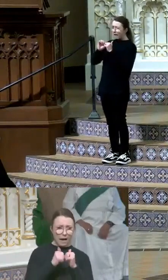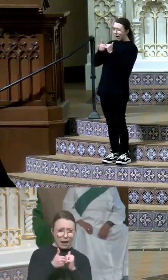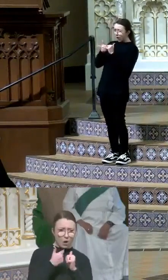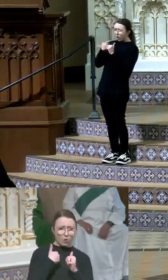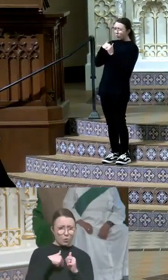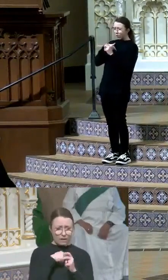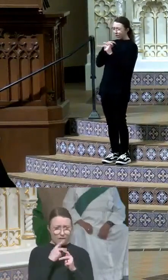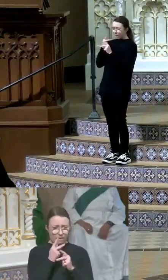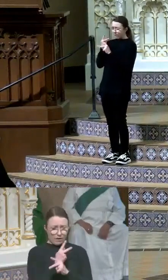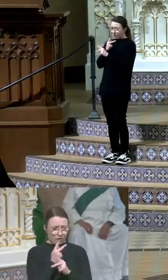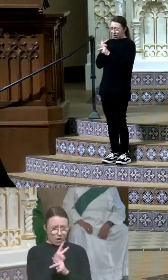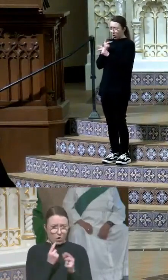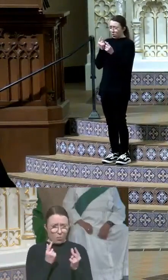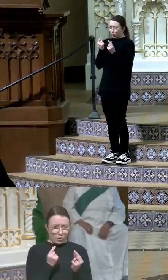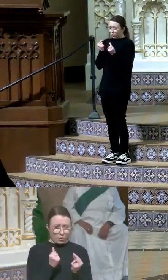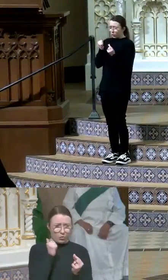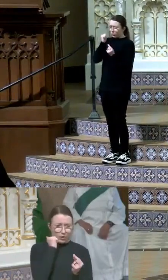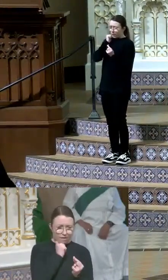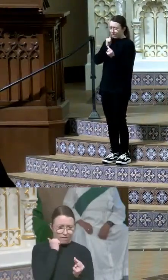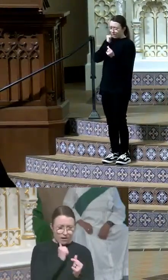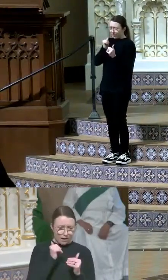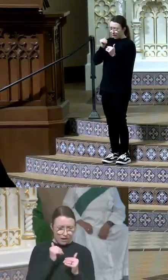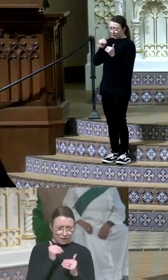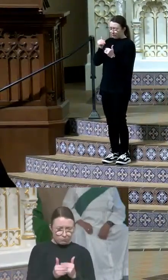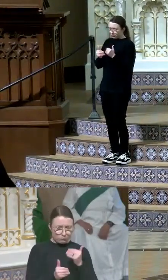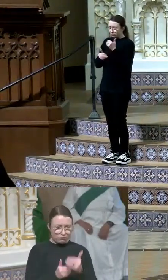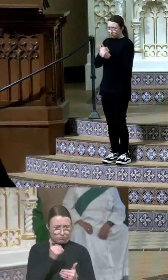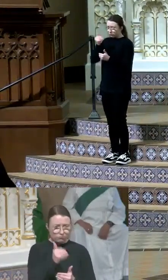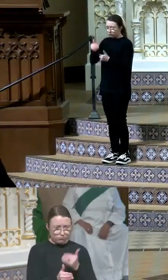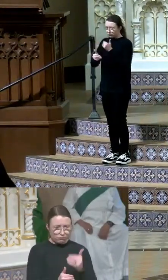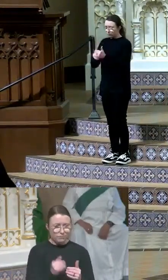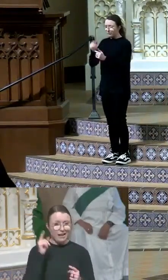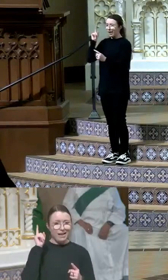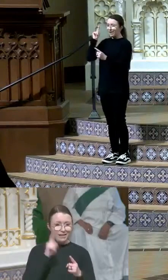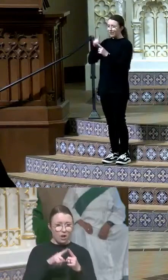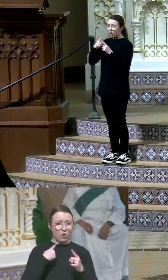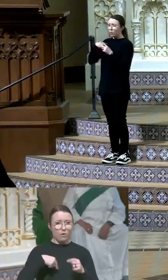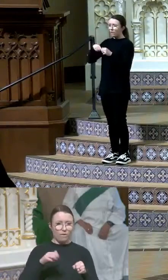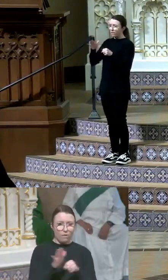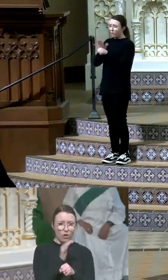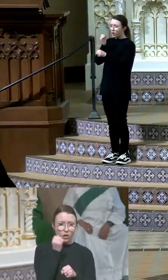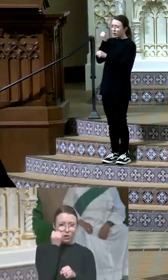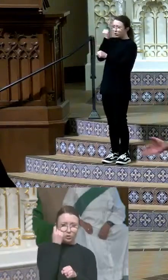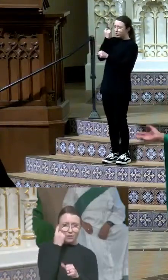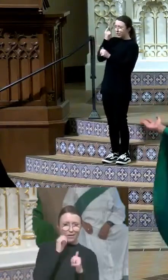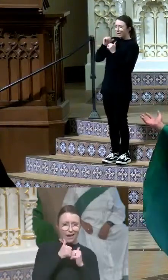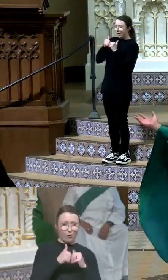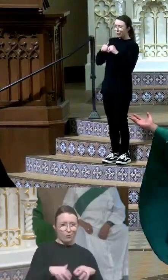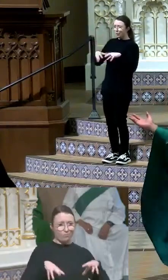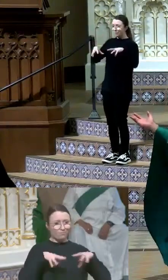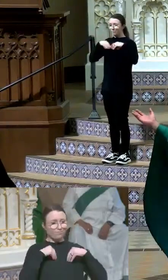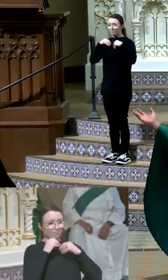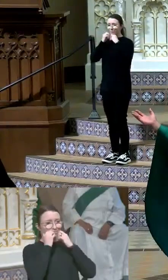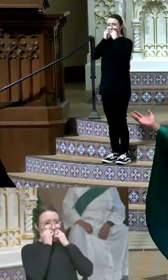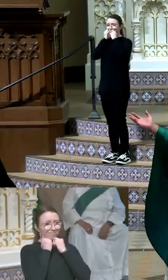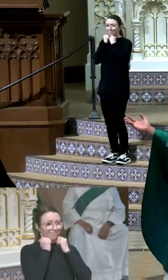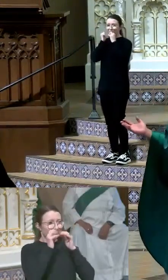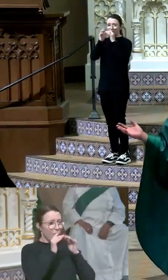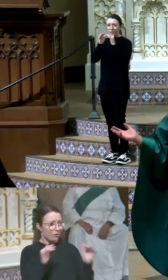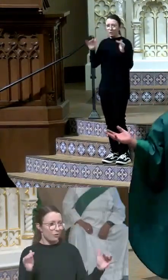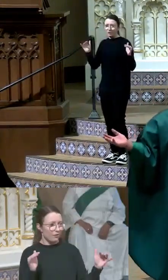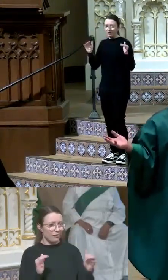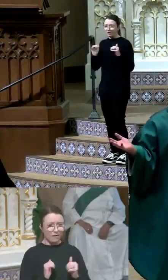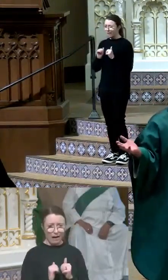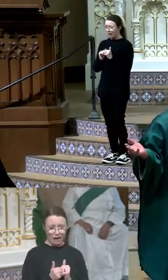footing until we come to an understanding of how to do that well? We've got wars